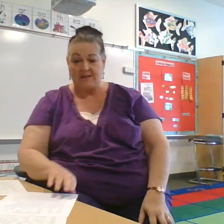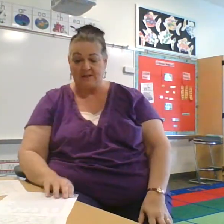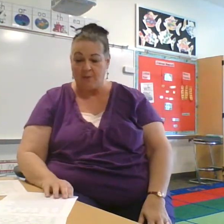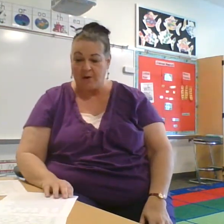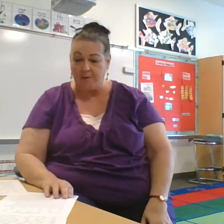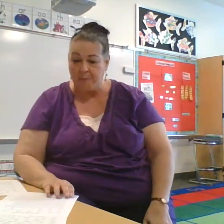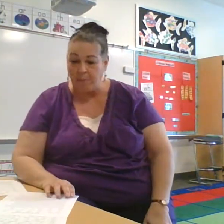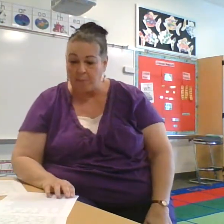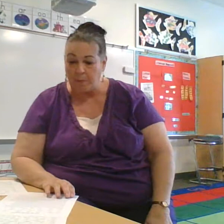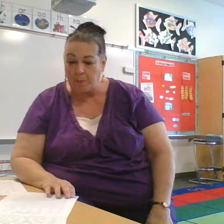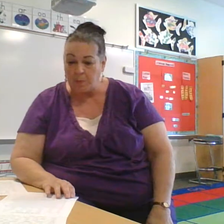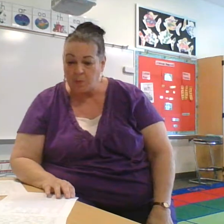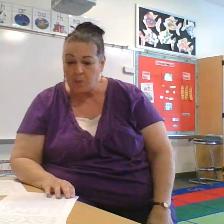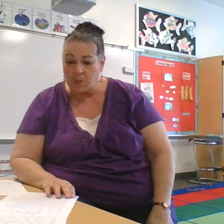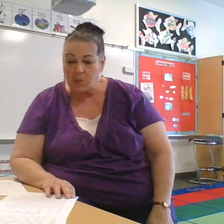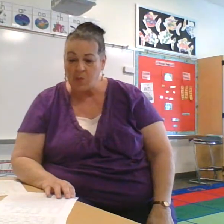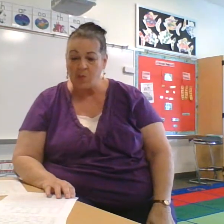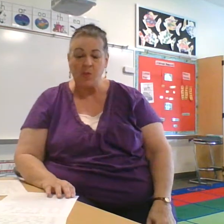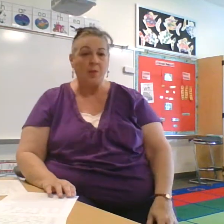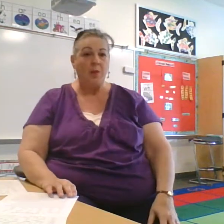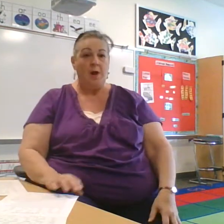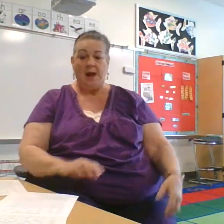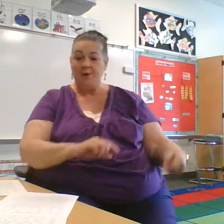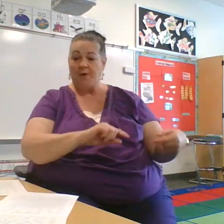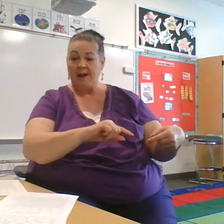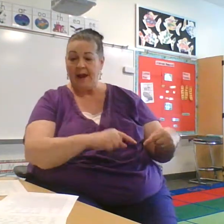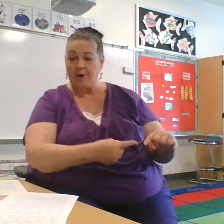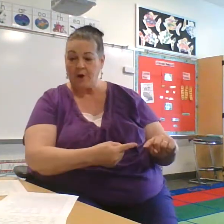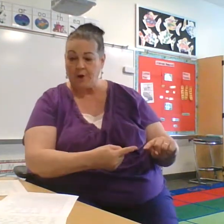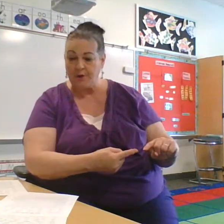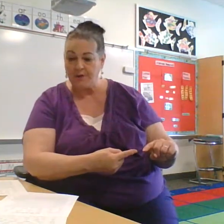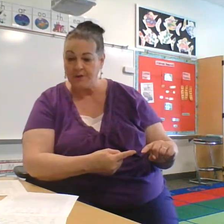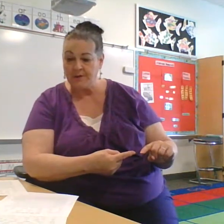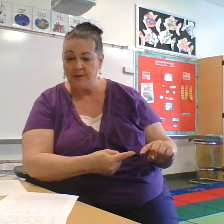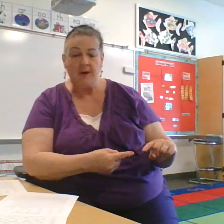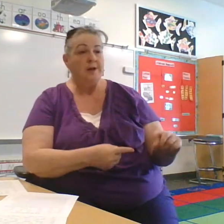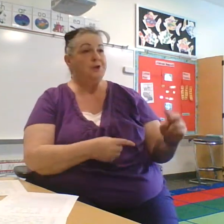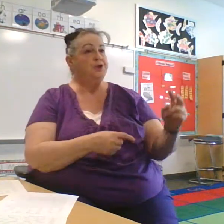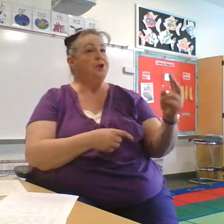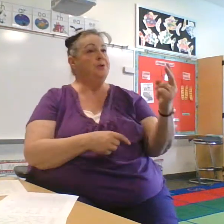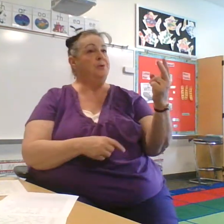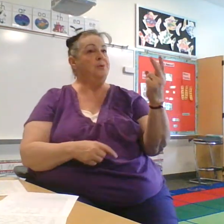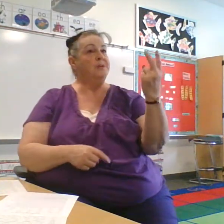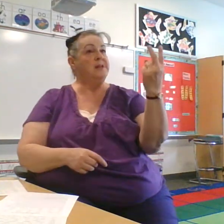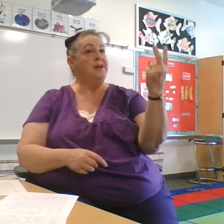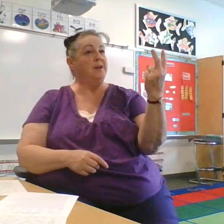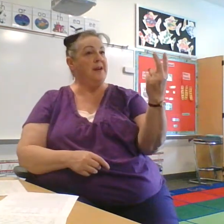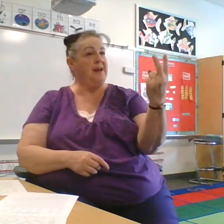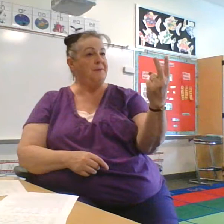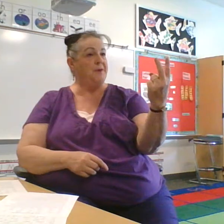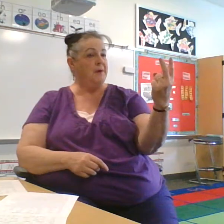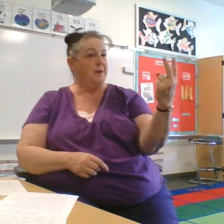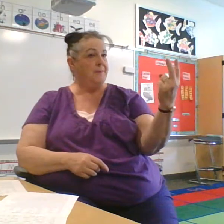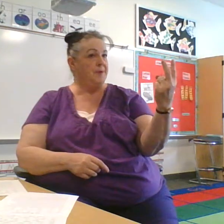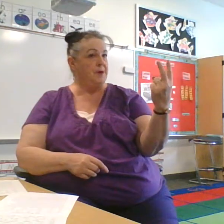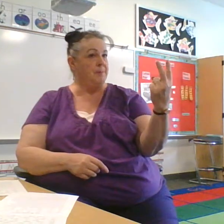the word. Run. Walk. Mm-hmm. And you've already had hurt. Choose. Take your left, number